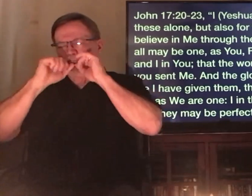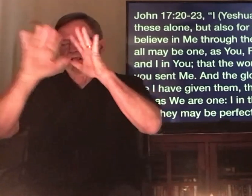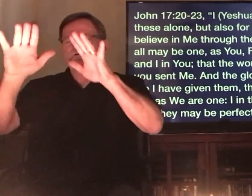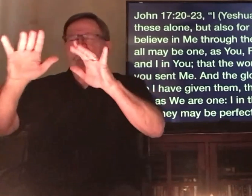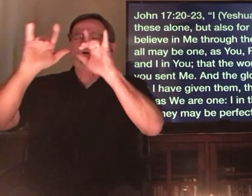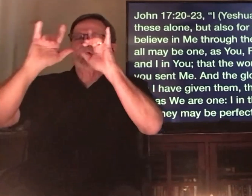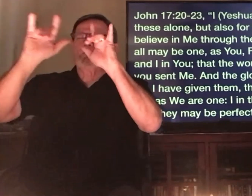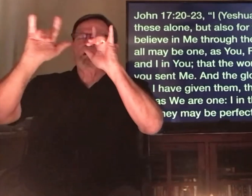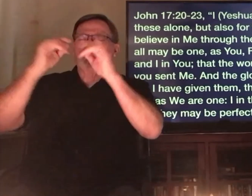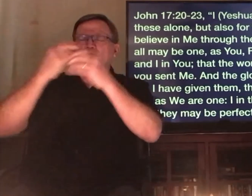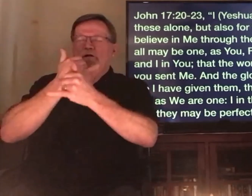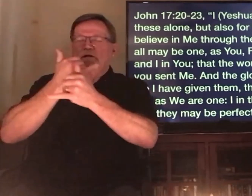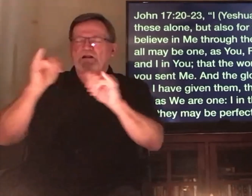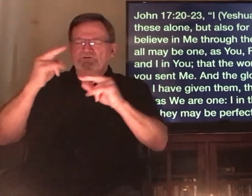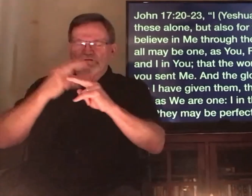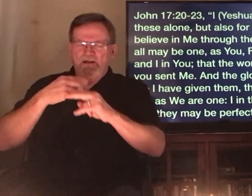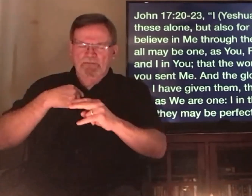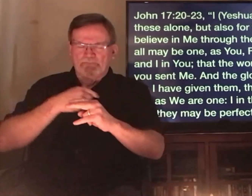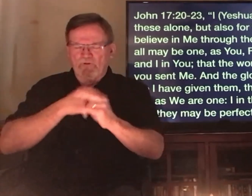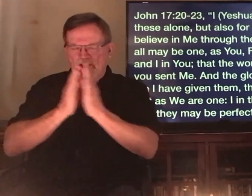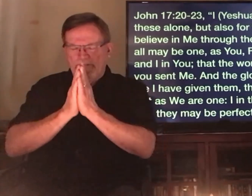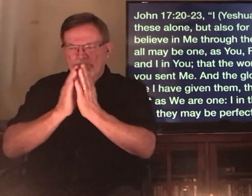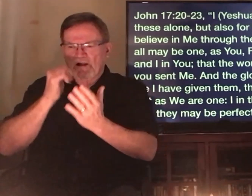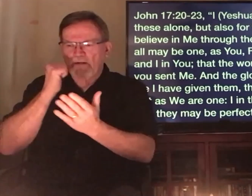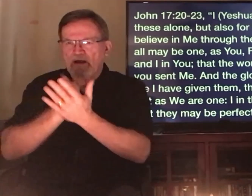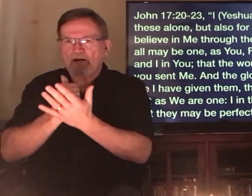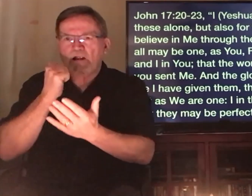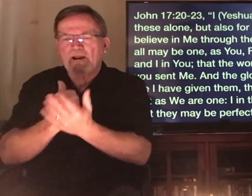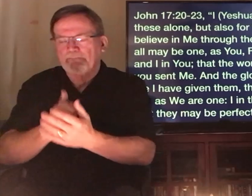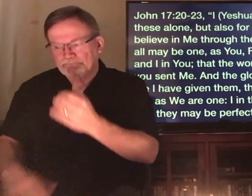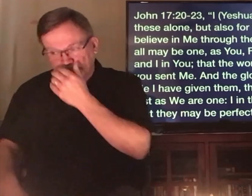Yahweh raised Yeshua from the dead, and you shall